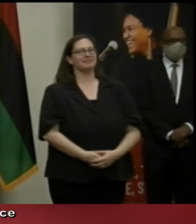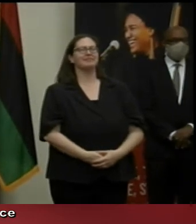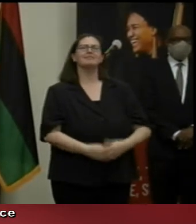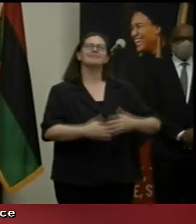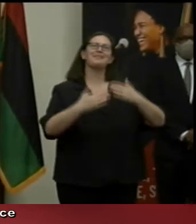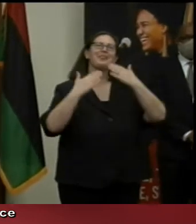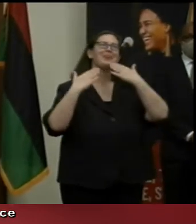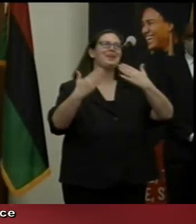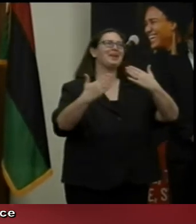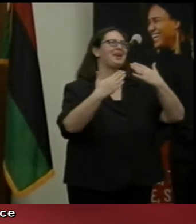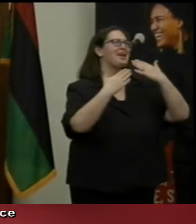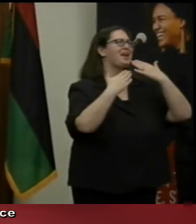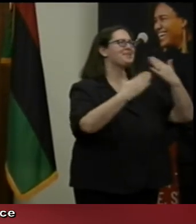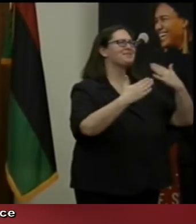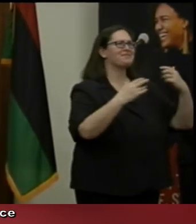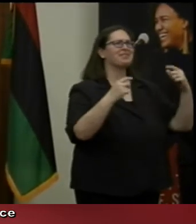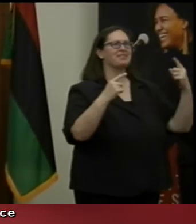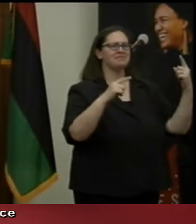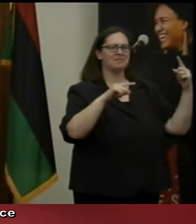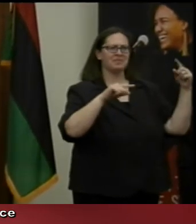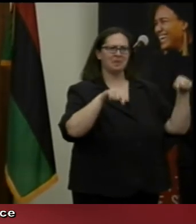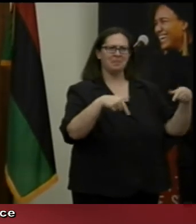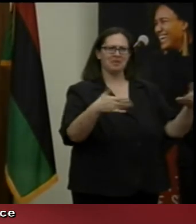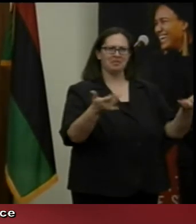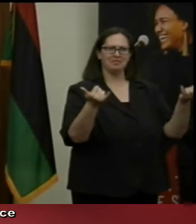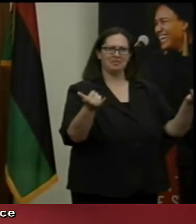thank you all for being here this afternoon.